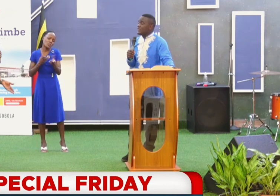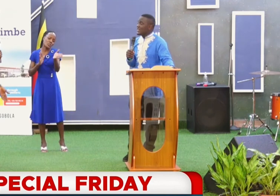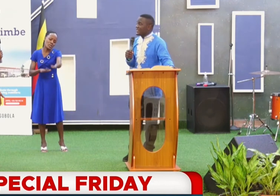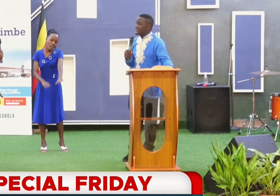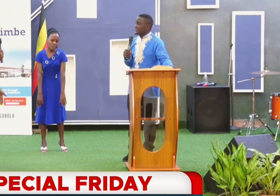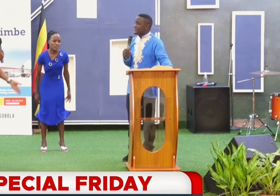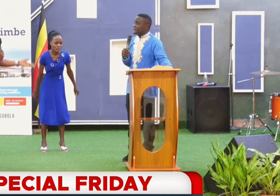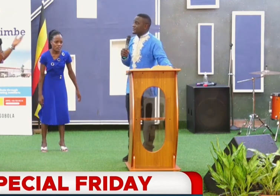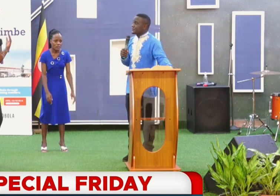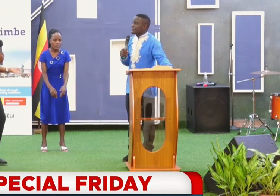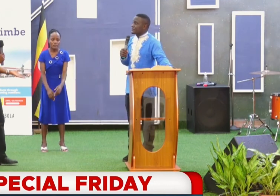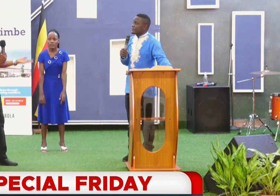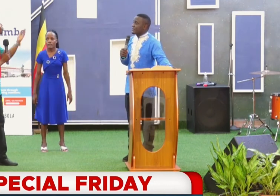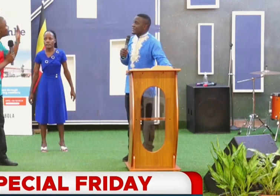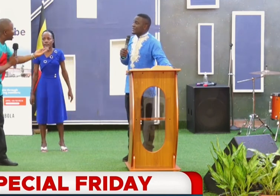Not only that,